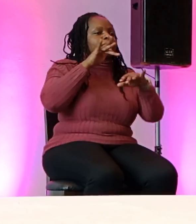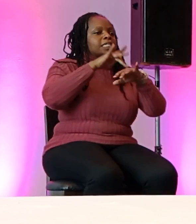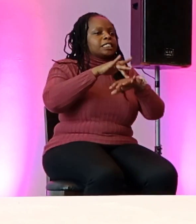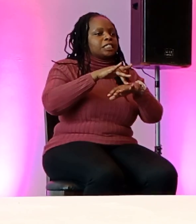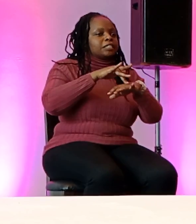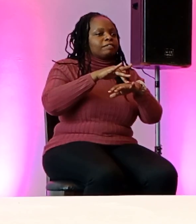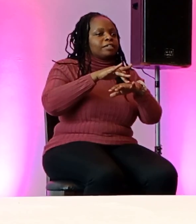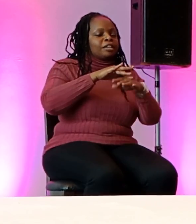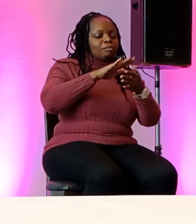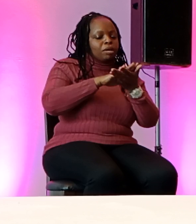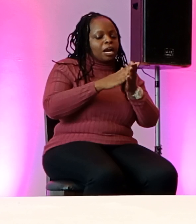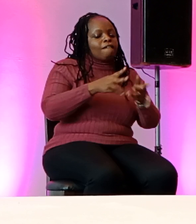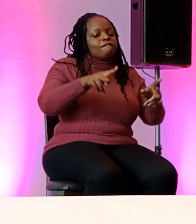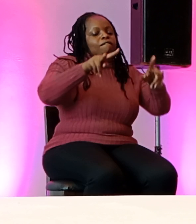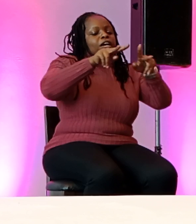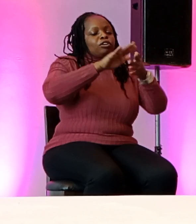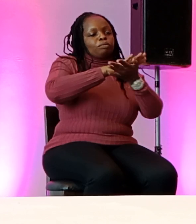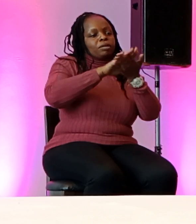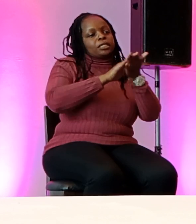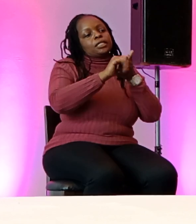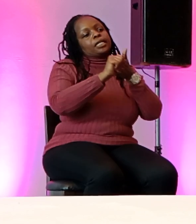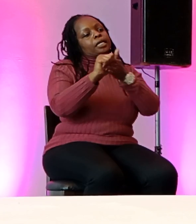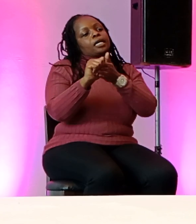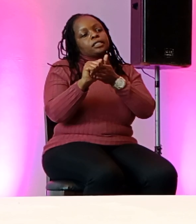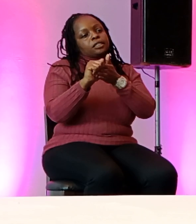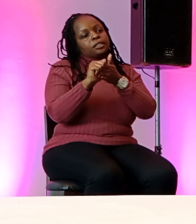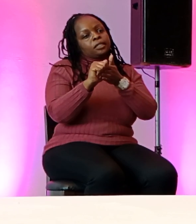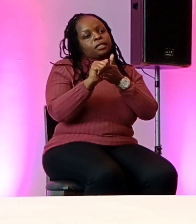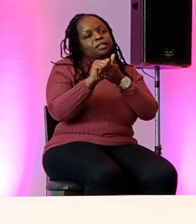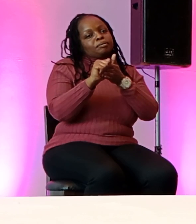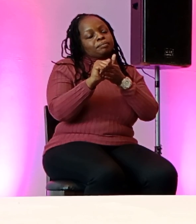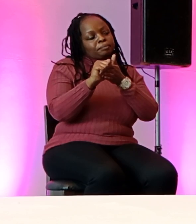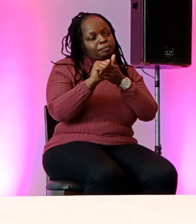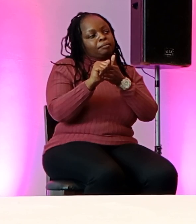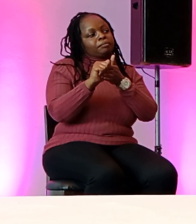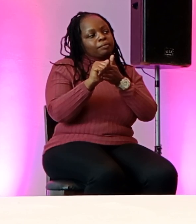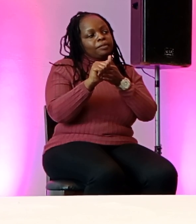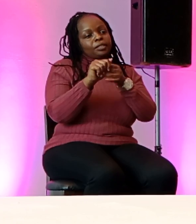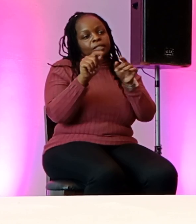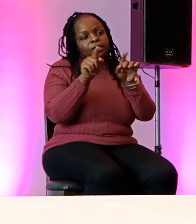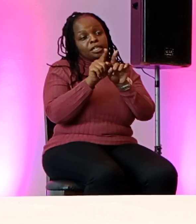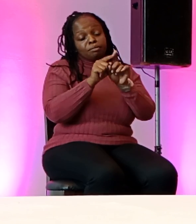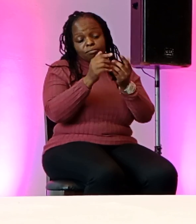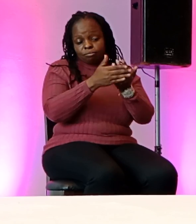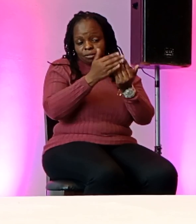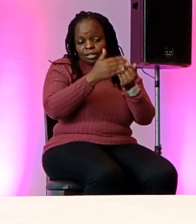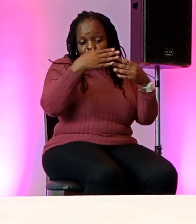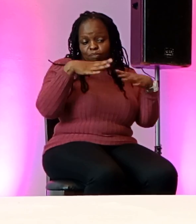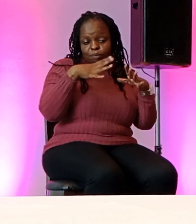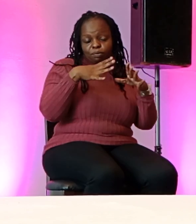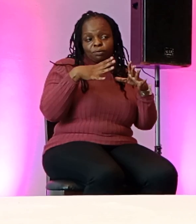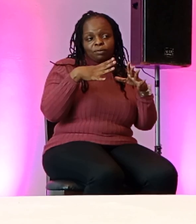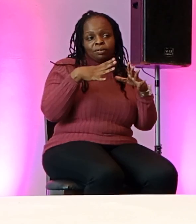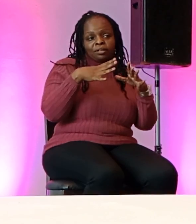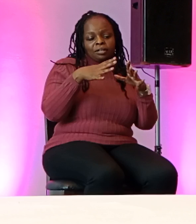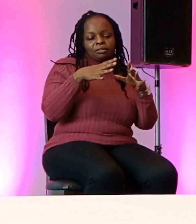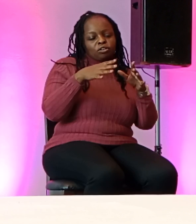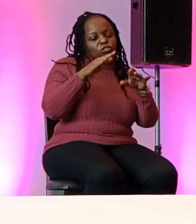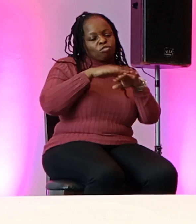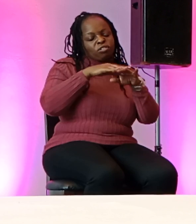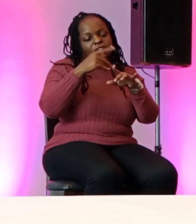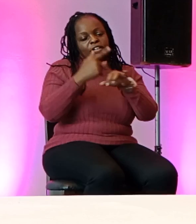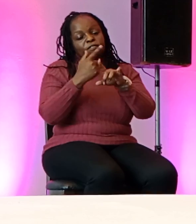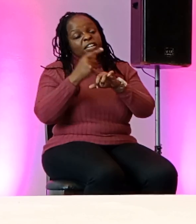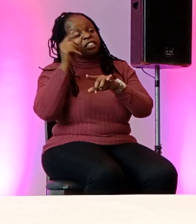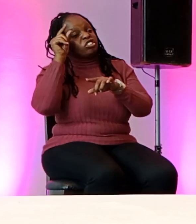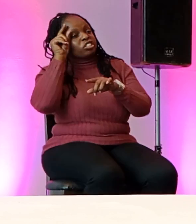be value-based leaders. And by the way, you mentor people even of different genders